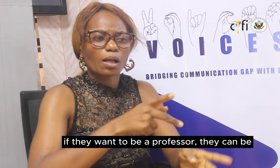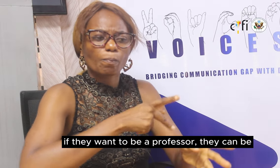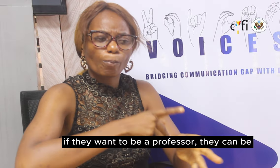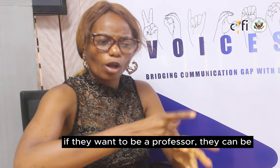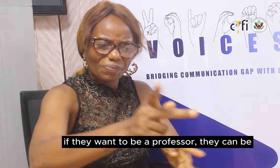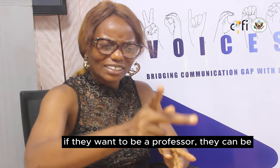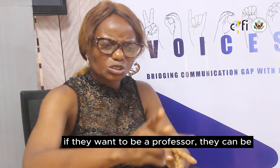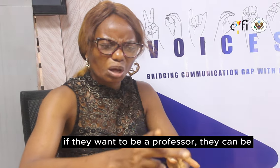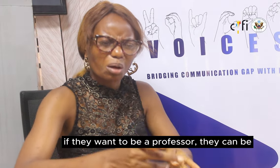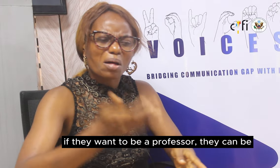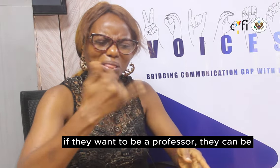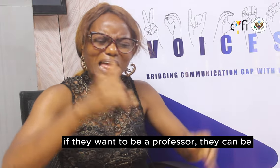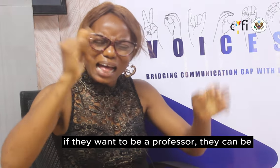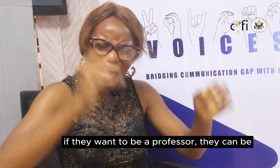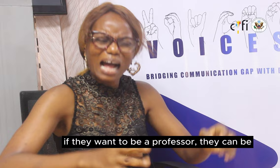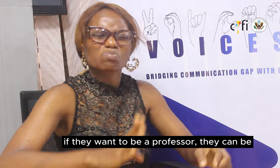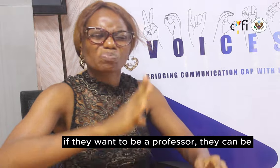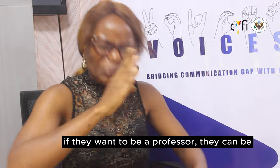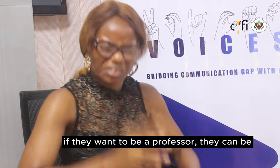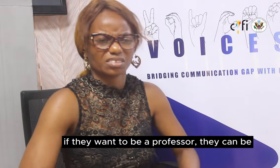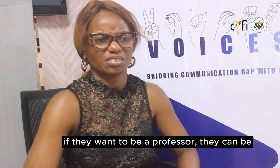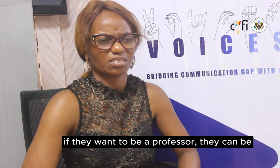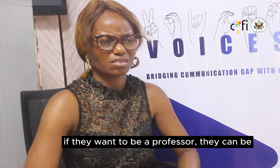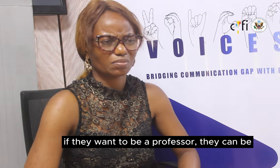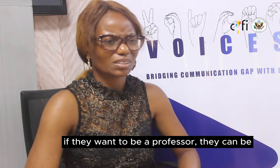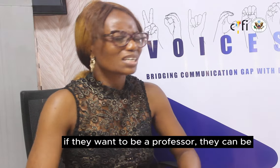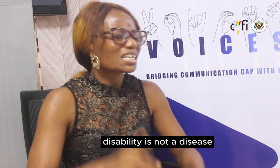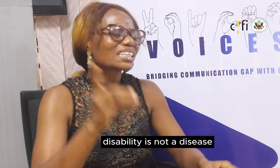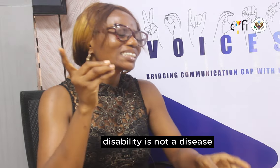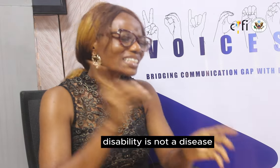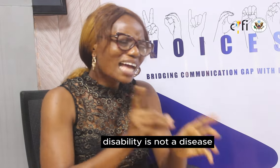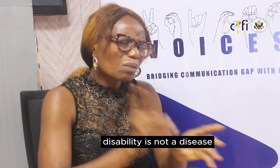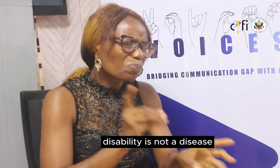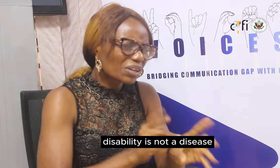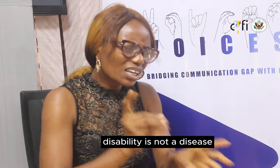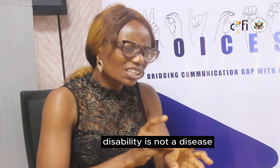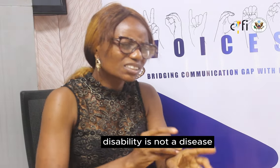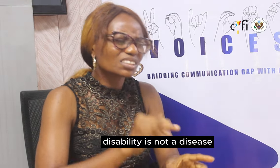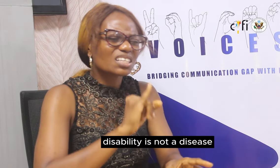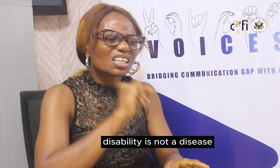professor, they can be. They believe